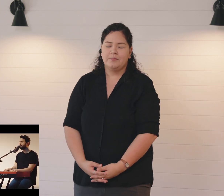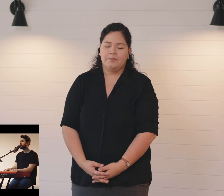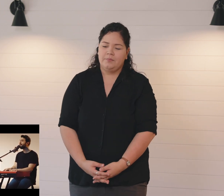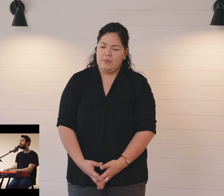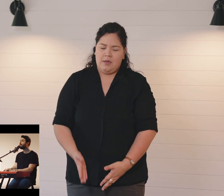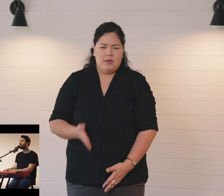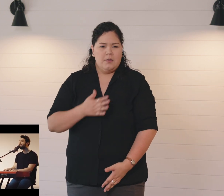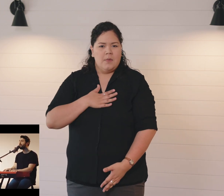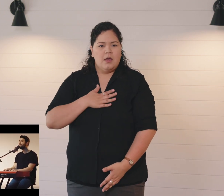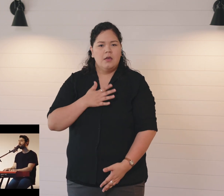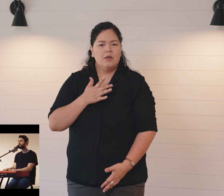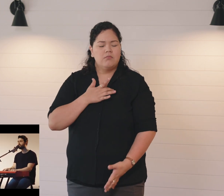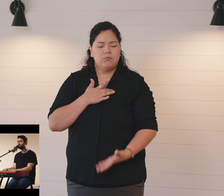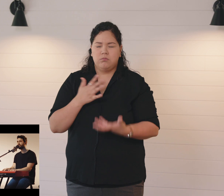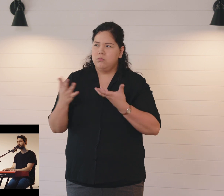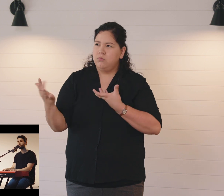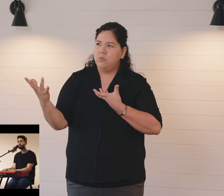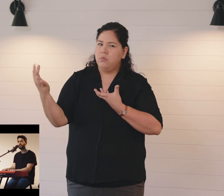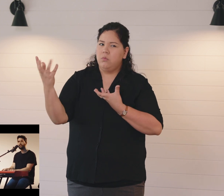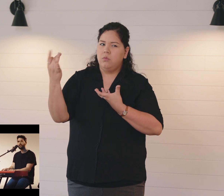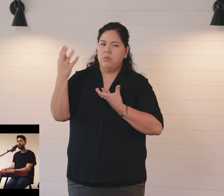Within my heart